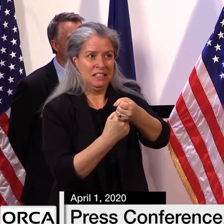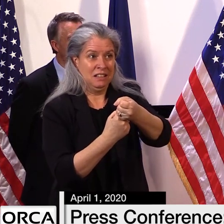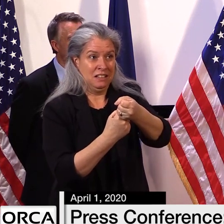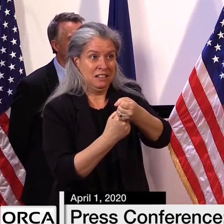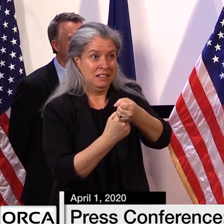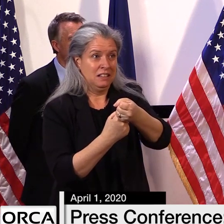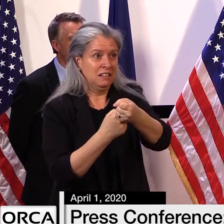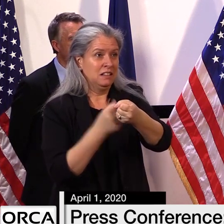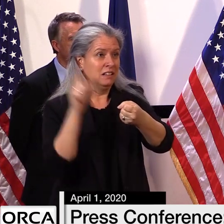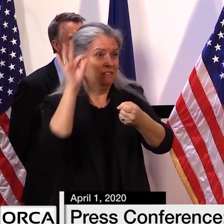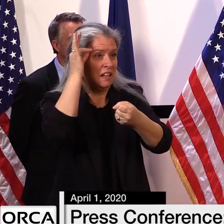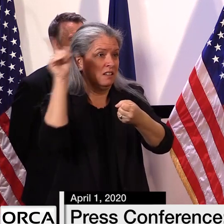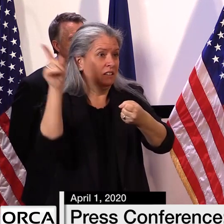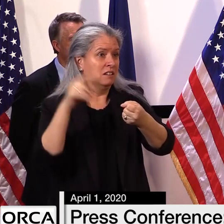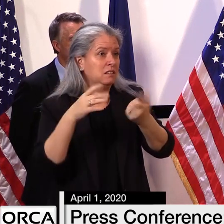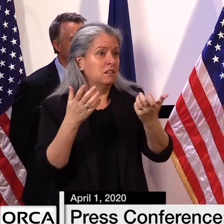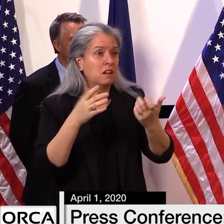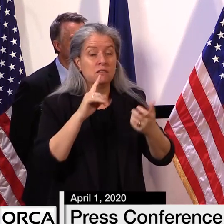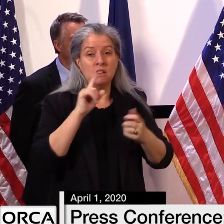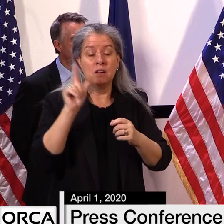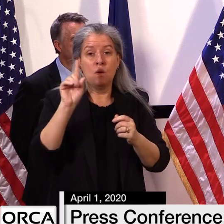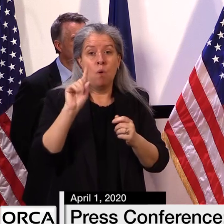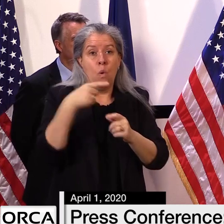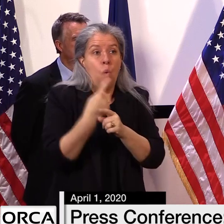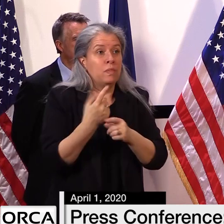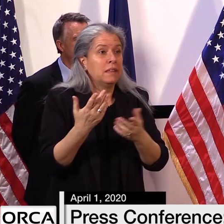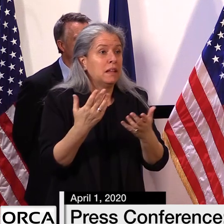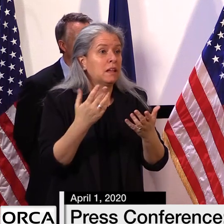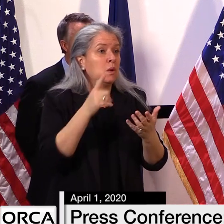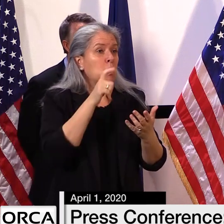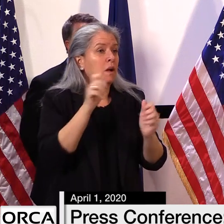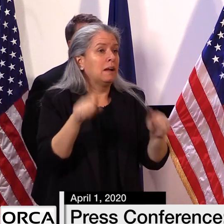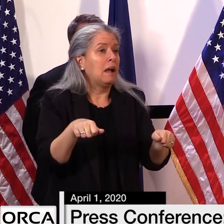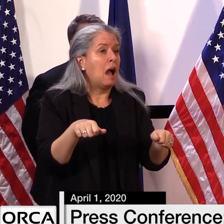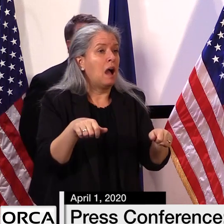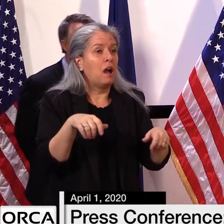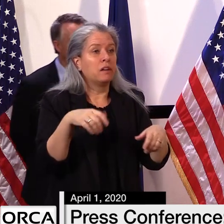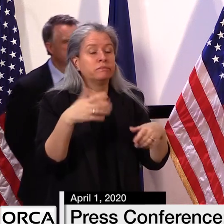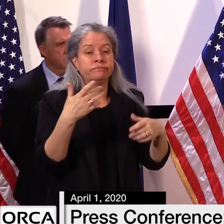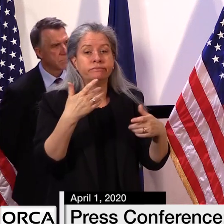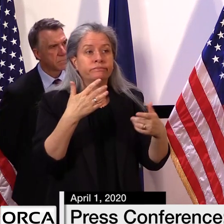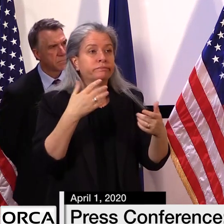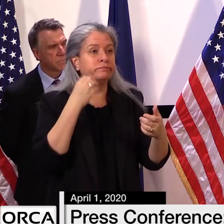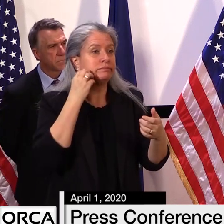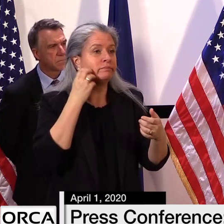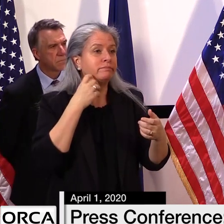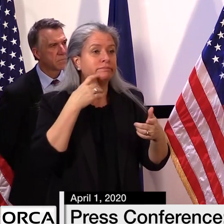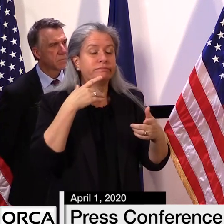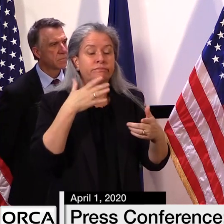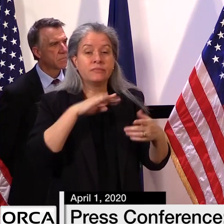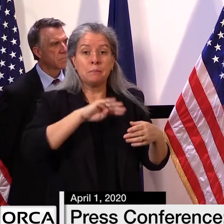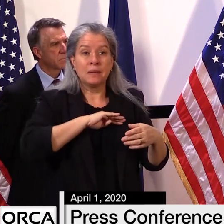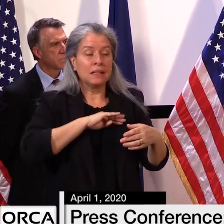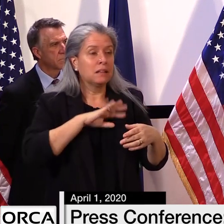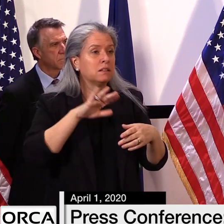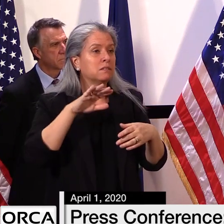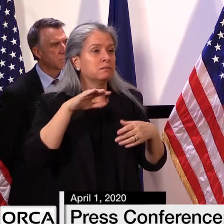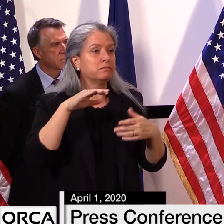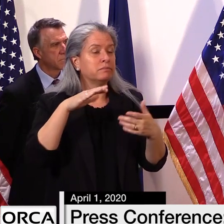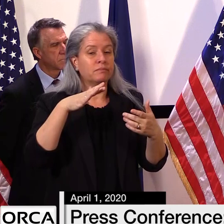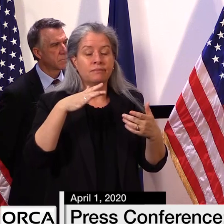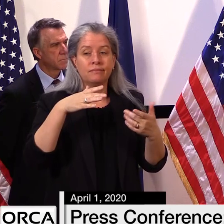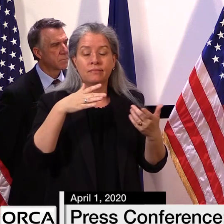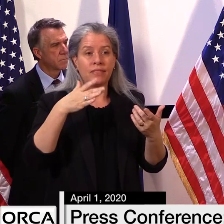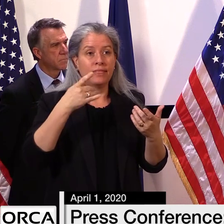entity that has the fiscal capacity to meet the fiscal challenge that has been imposed by